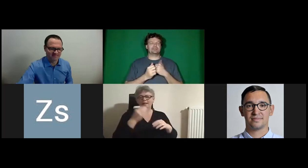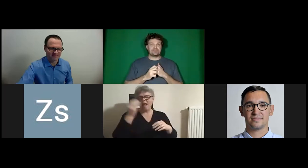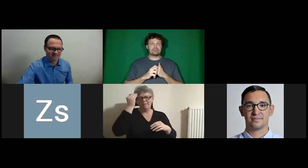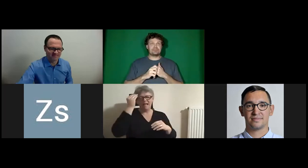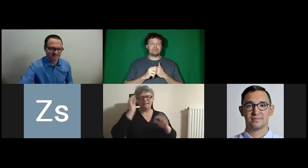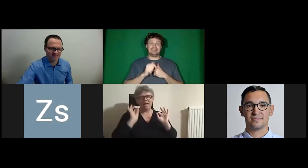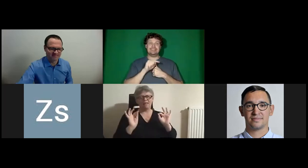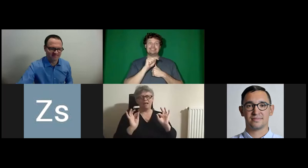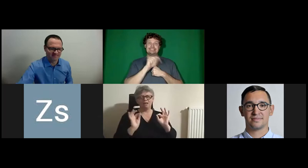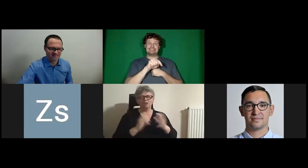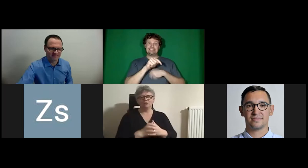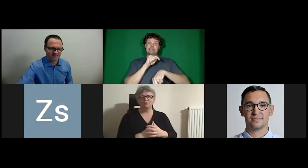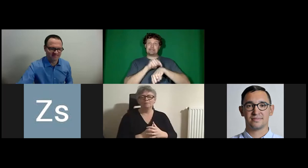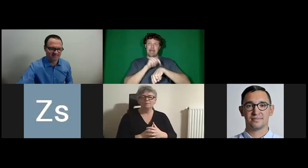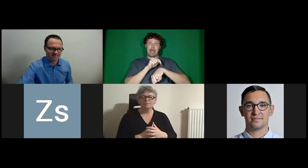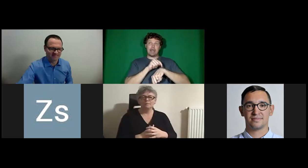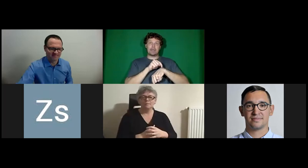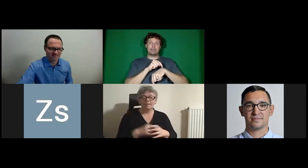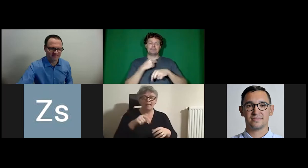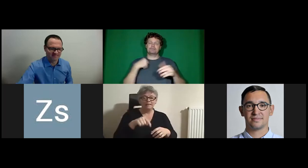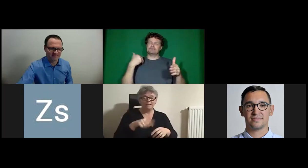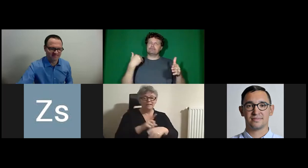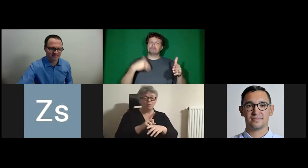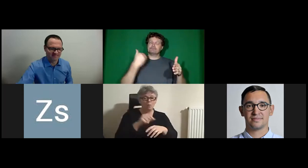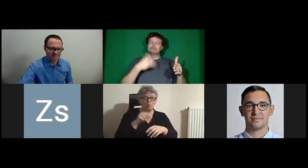but that was fine with me. It was one of the best memories I've ever had.